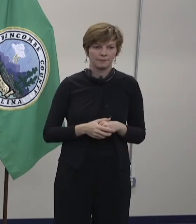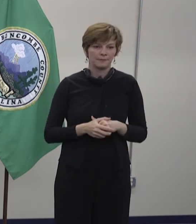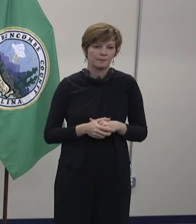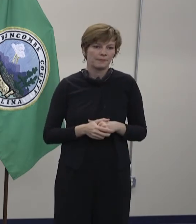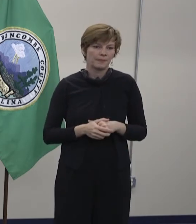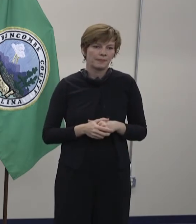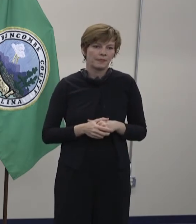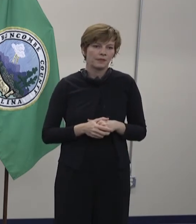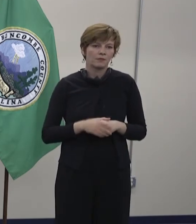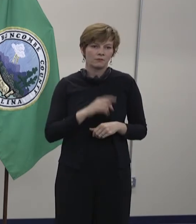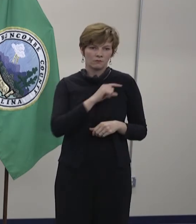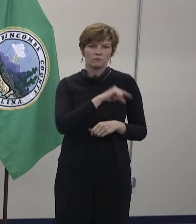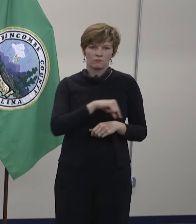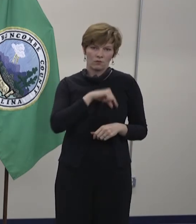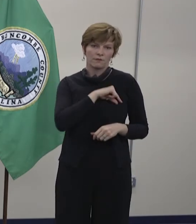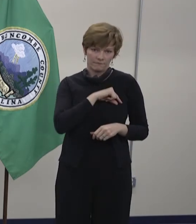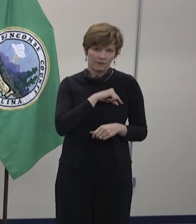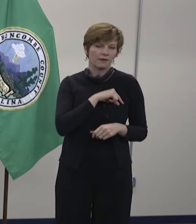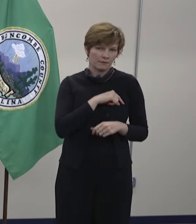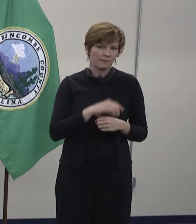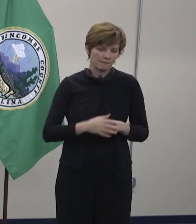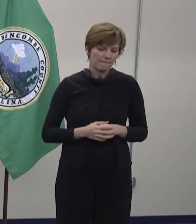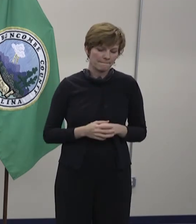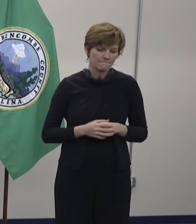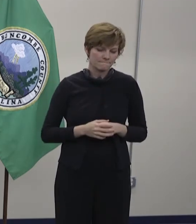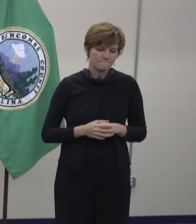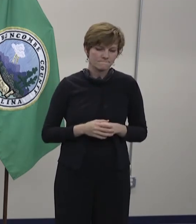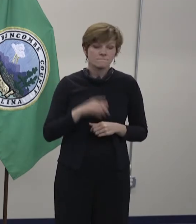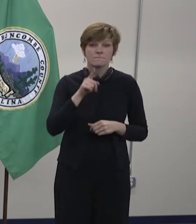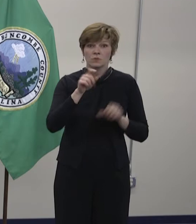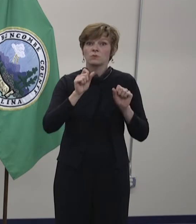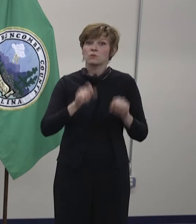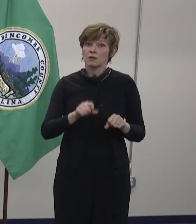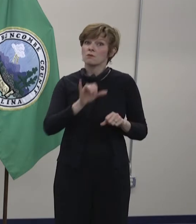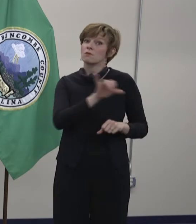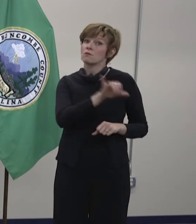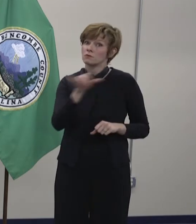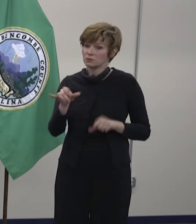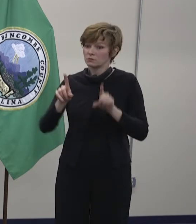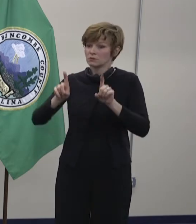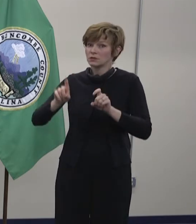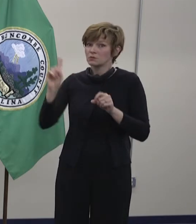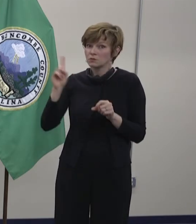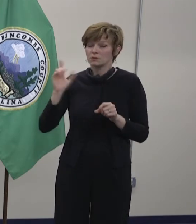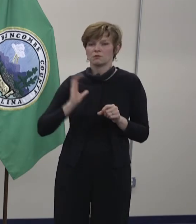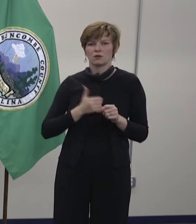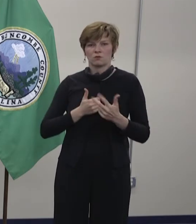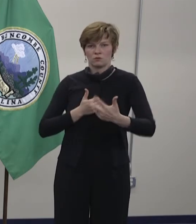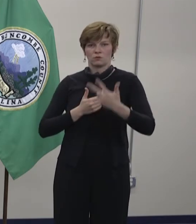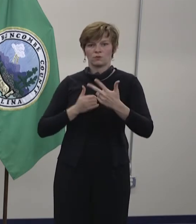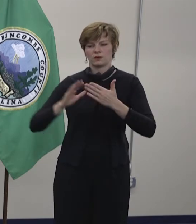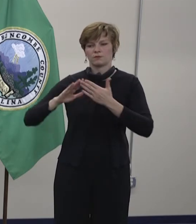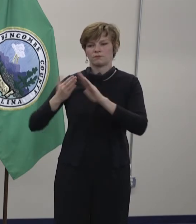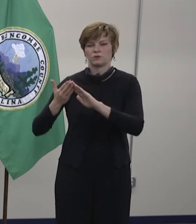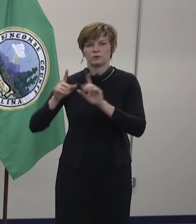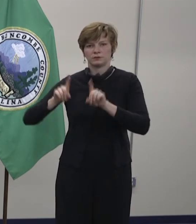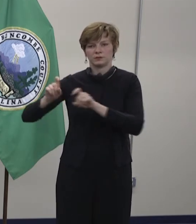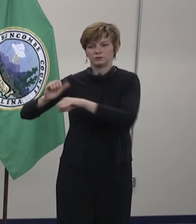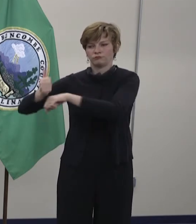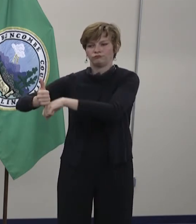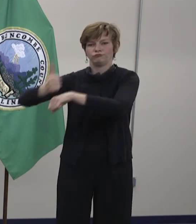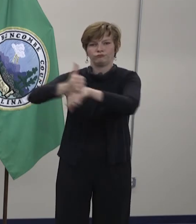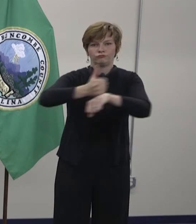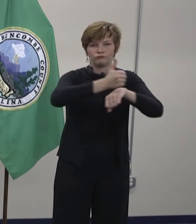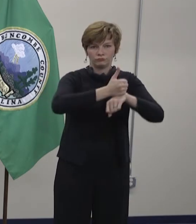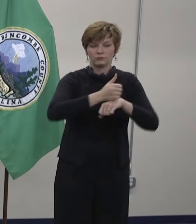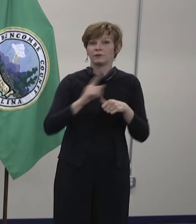You can also schedule an appointment at one of our county COVID-19 community testing sites. Go to Buncombe County